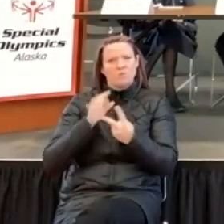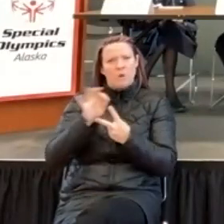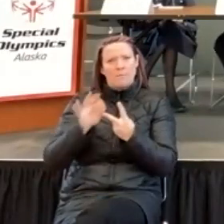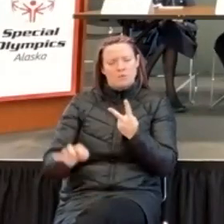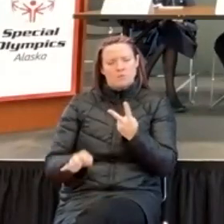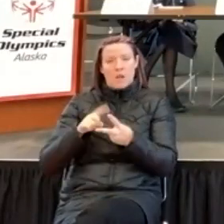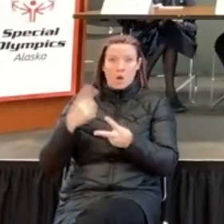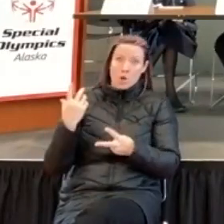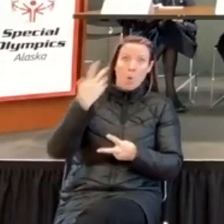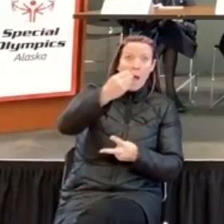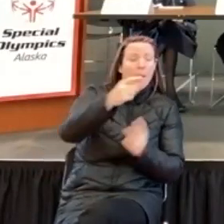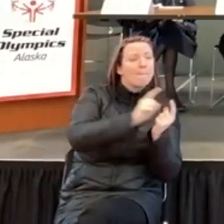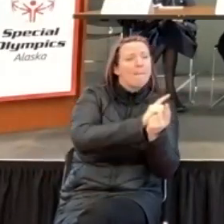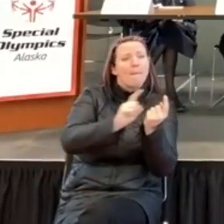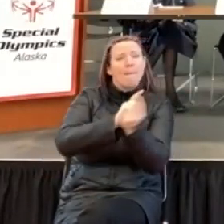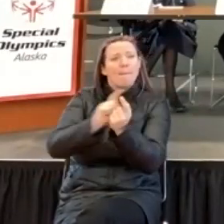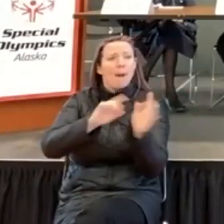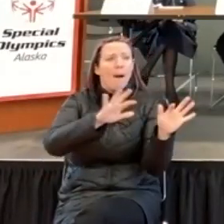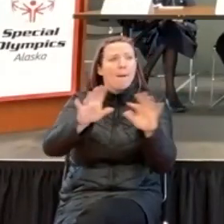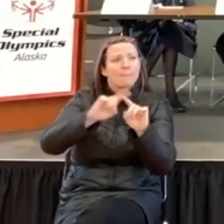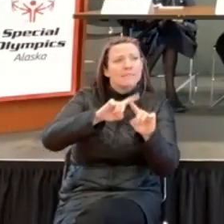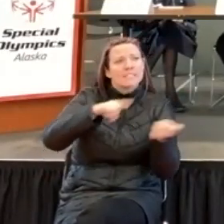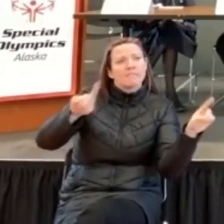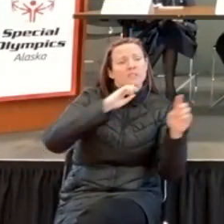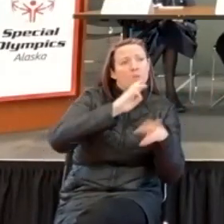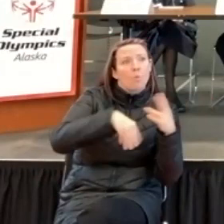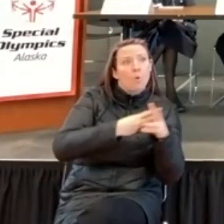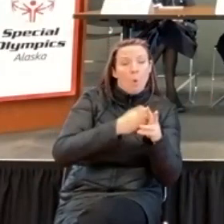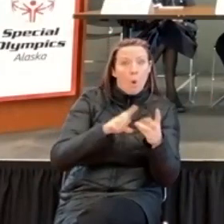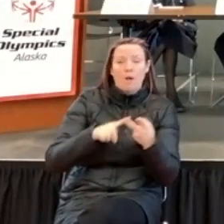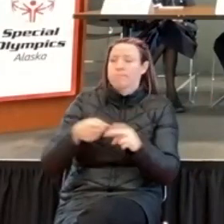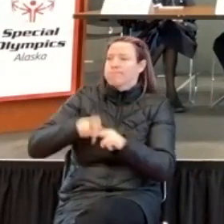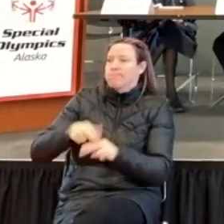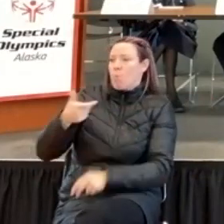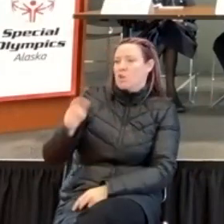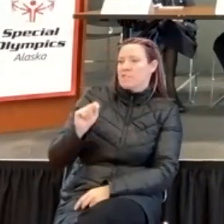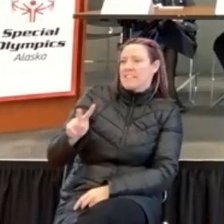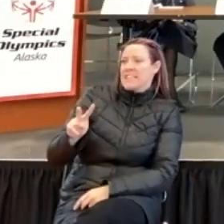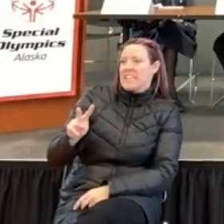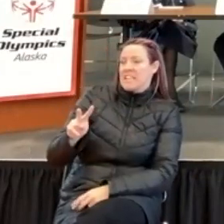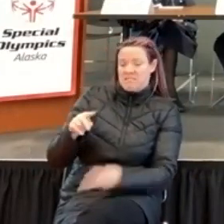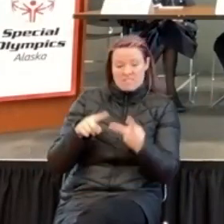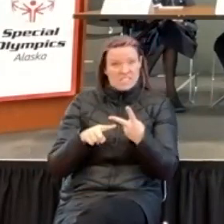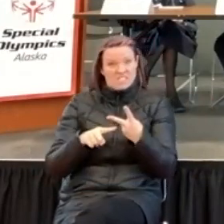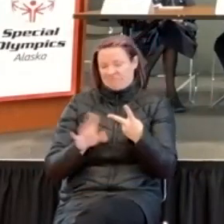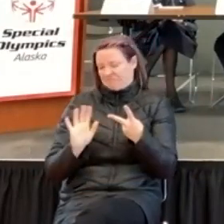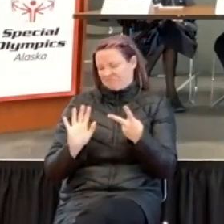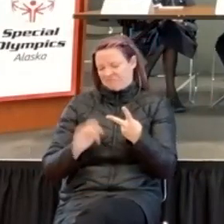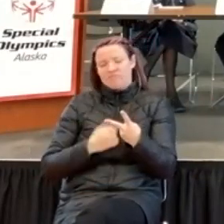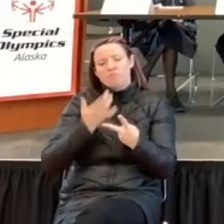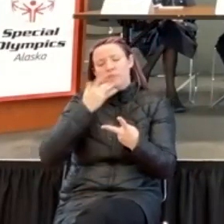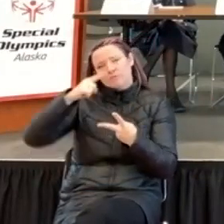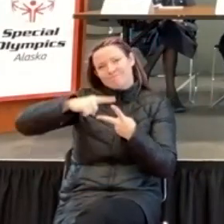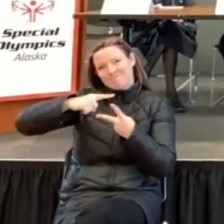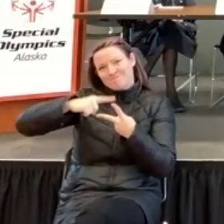I could get out and see the difference in the world. I could sit on my butt and watch my TV. And I decided that those